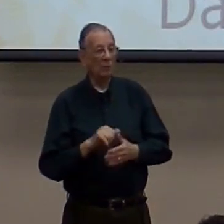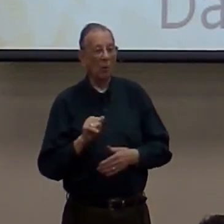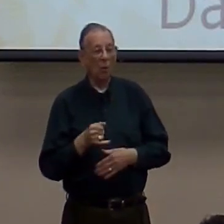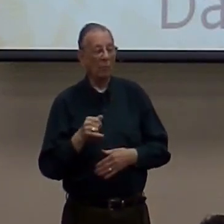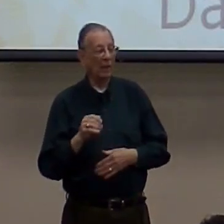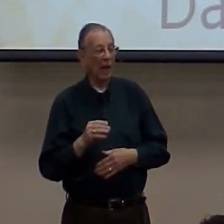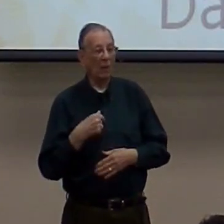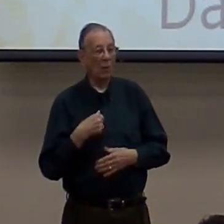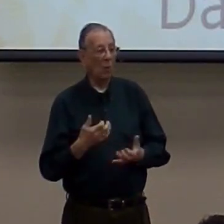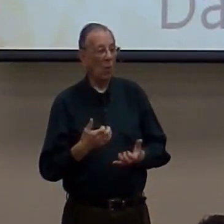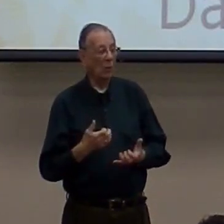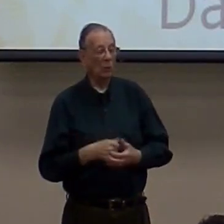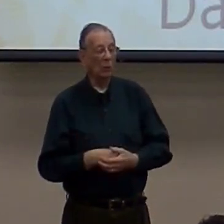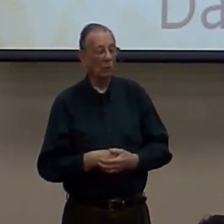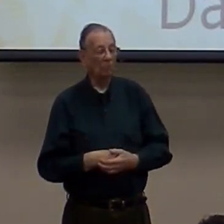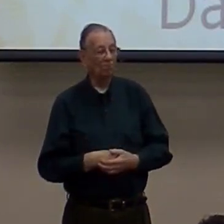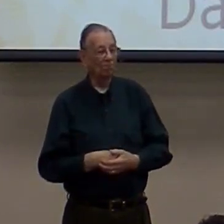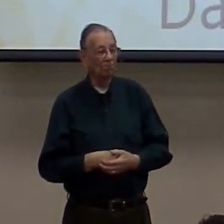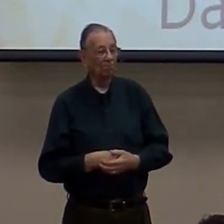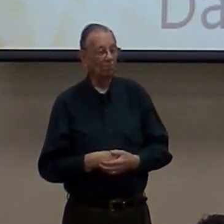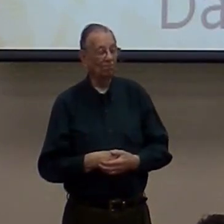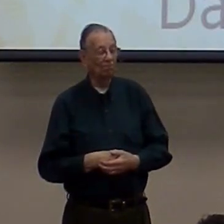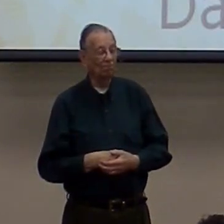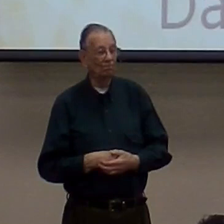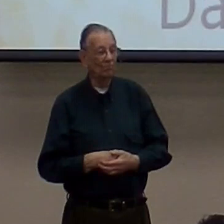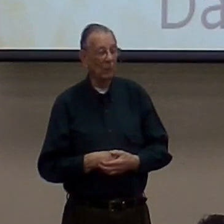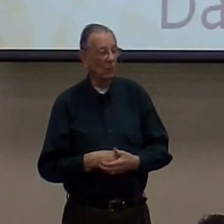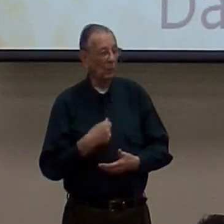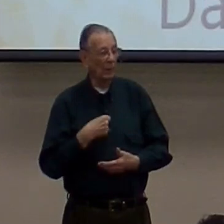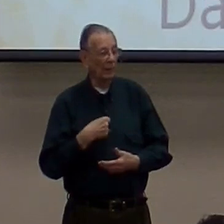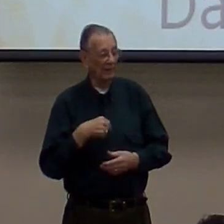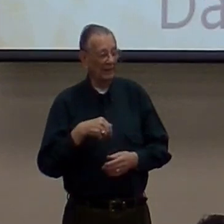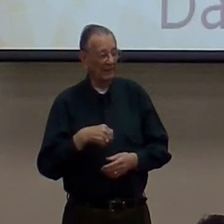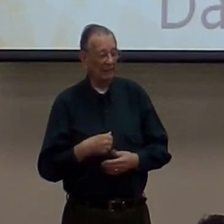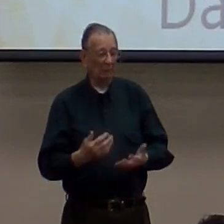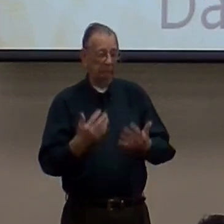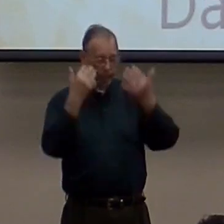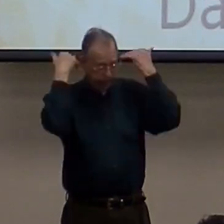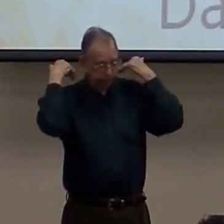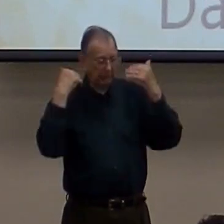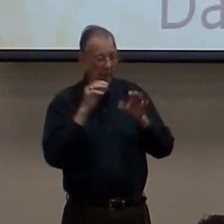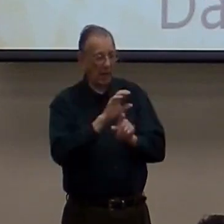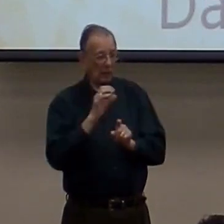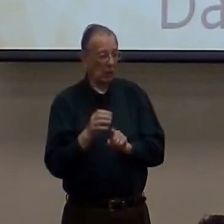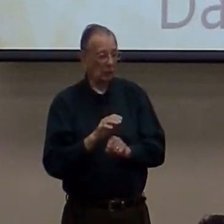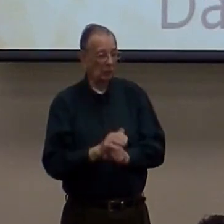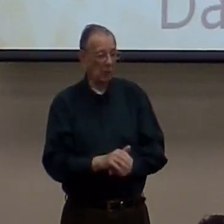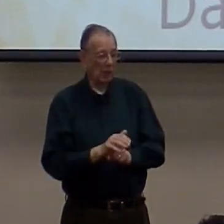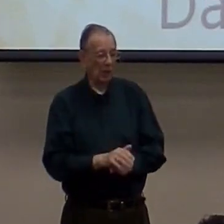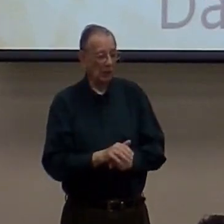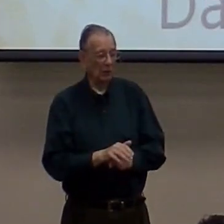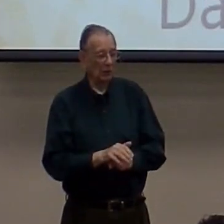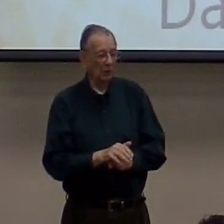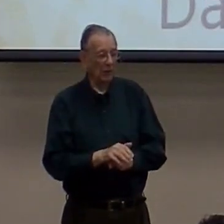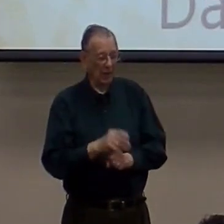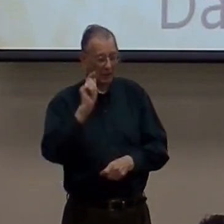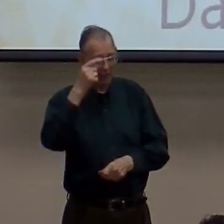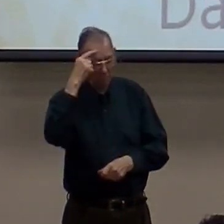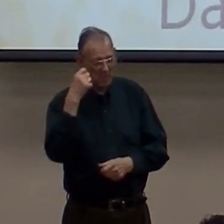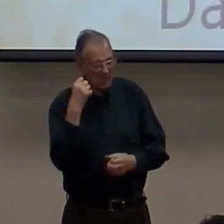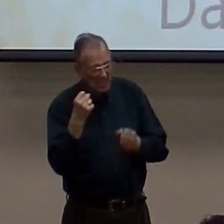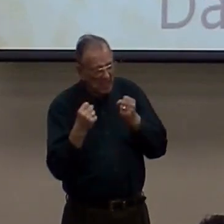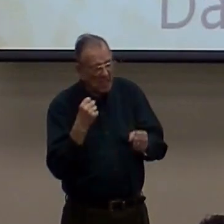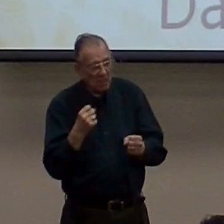way we want to or the way we're even supposed to. We're inundated by cultural pressure and by government